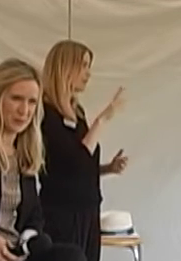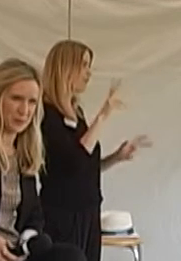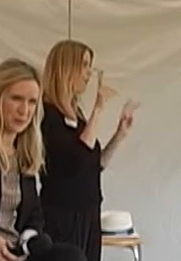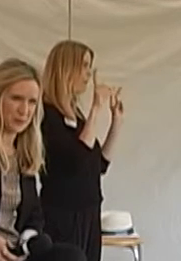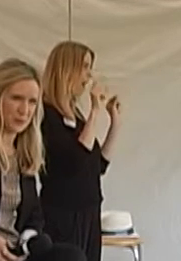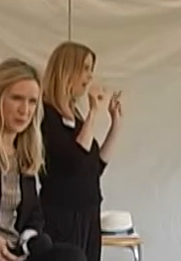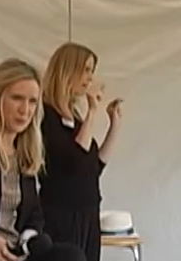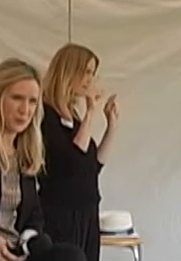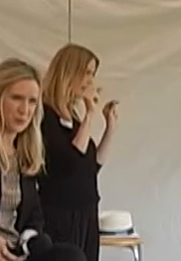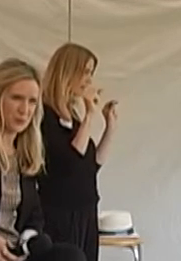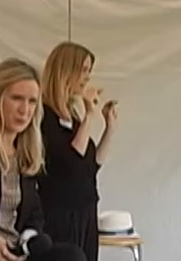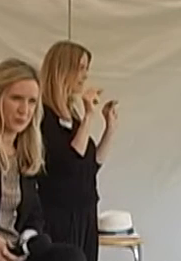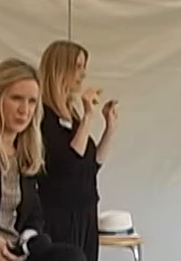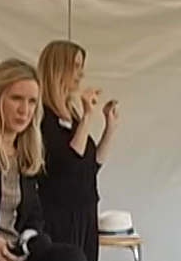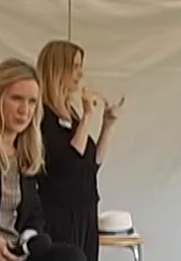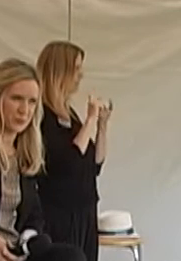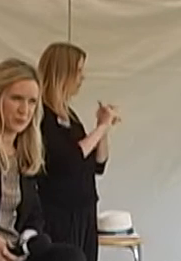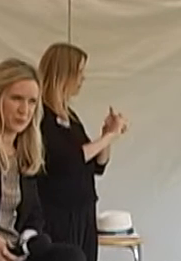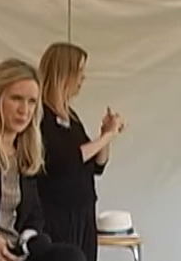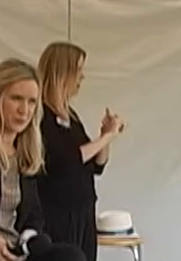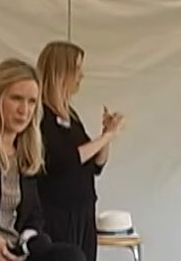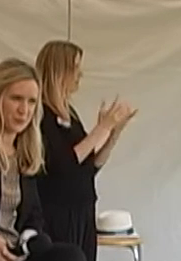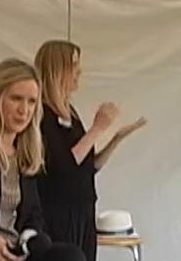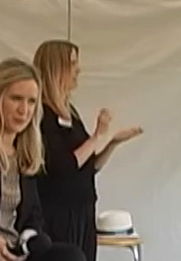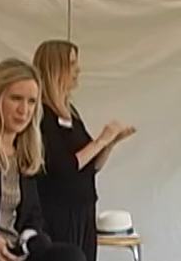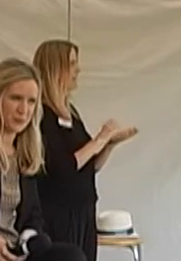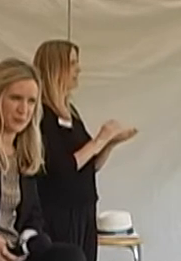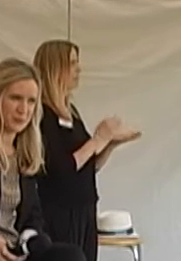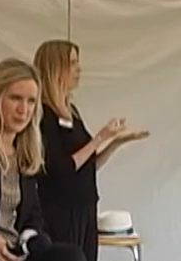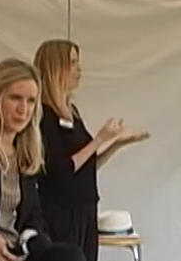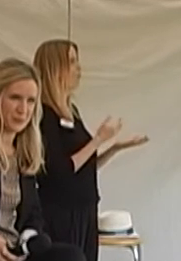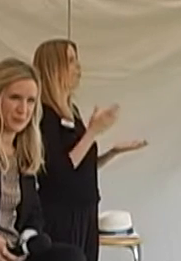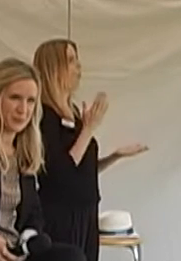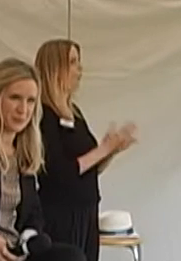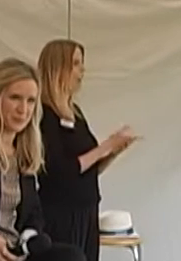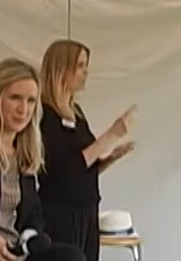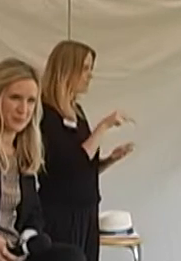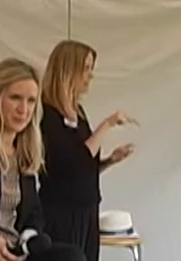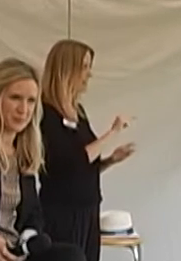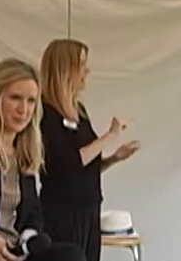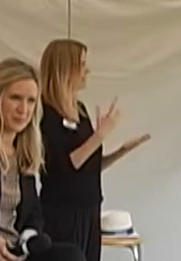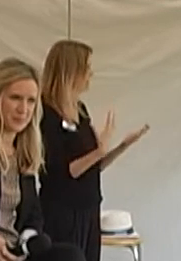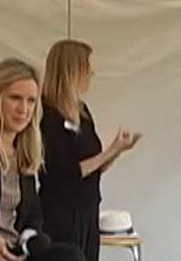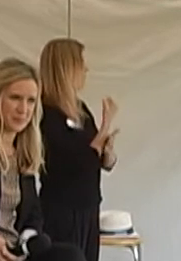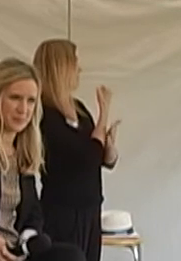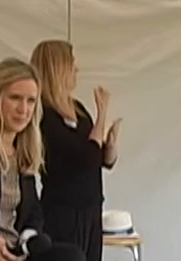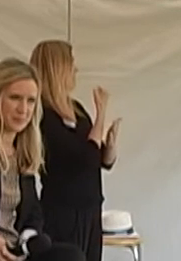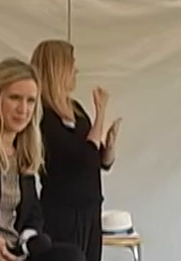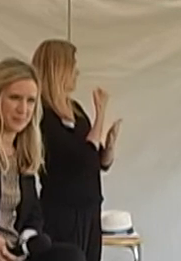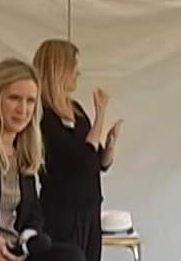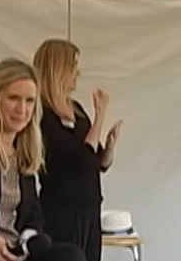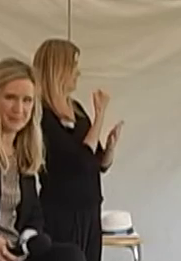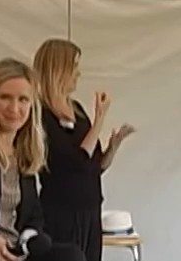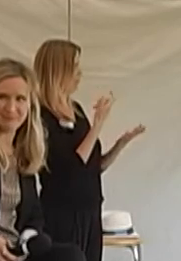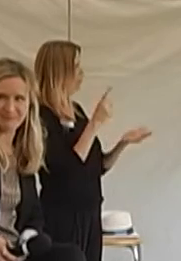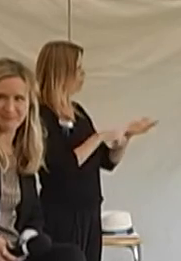just make the most of what you have versus setting up impossible targets and then settling for much less?